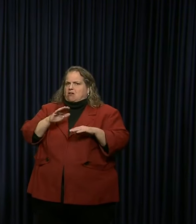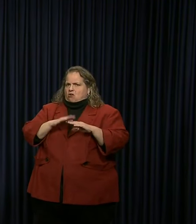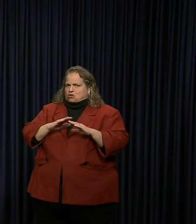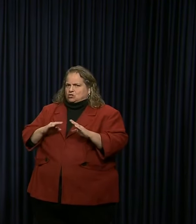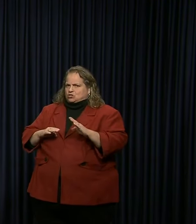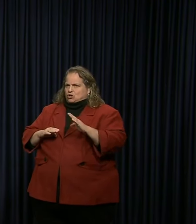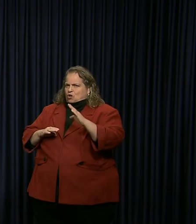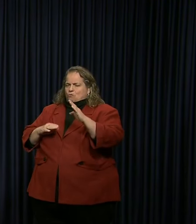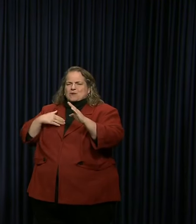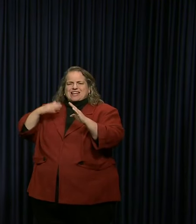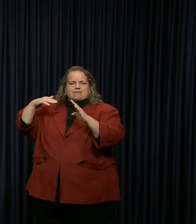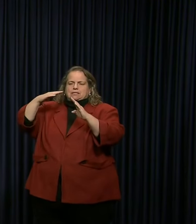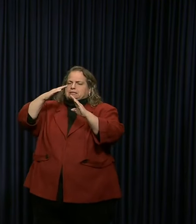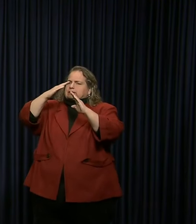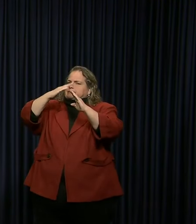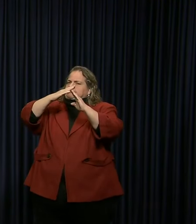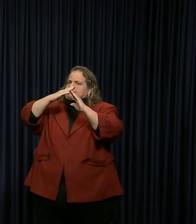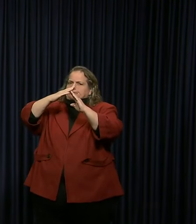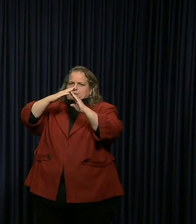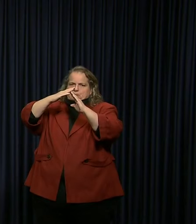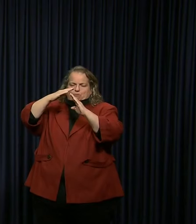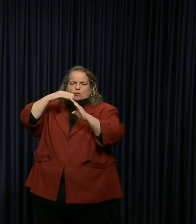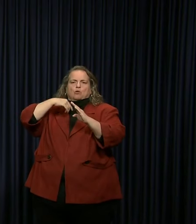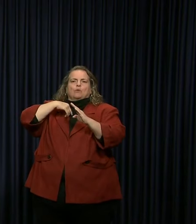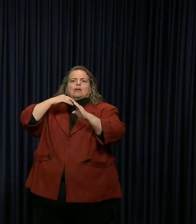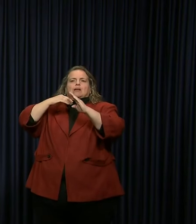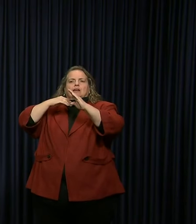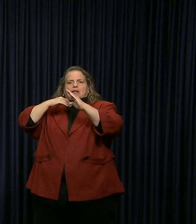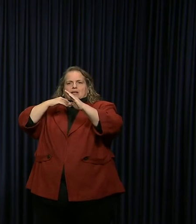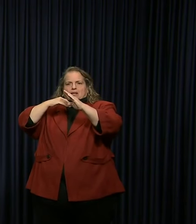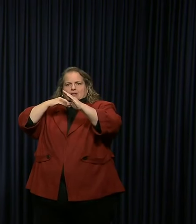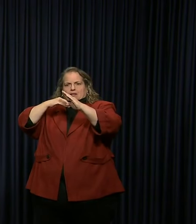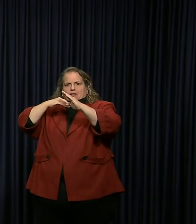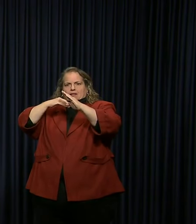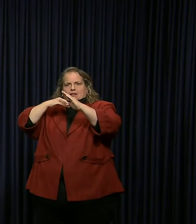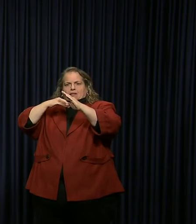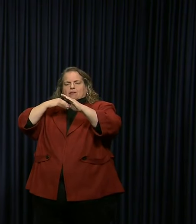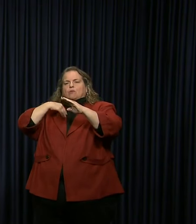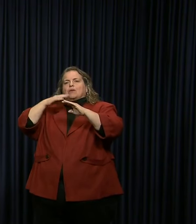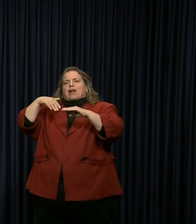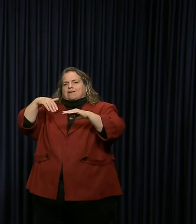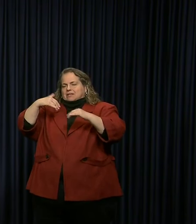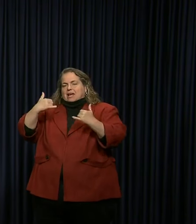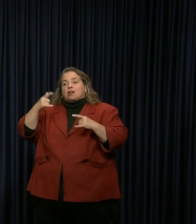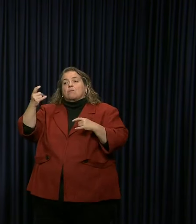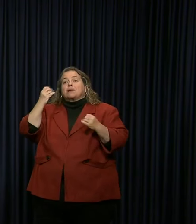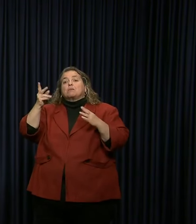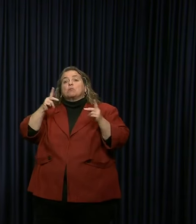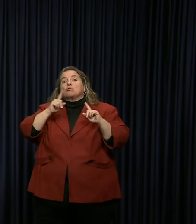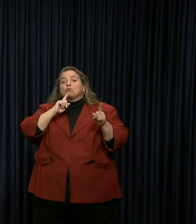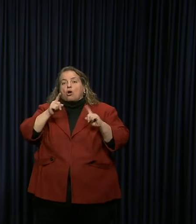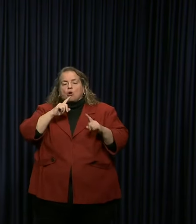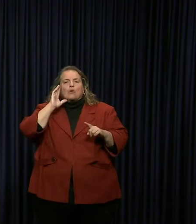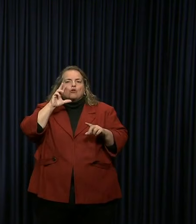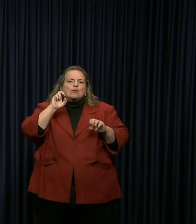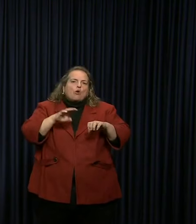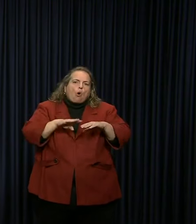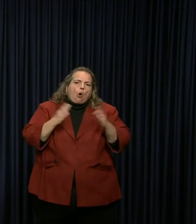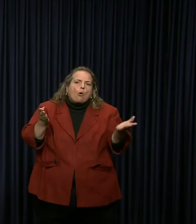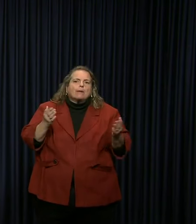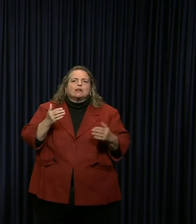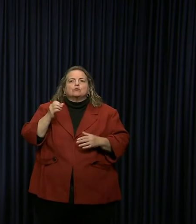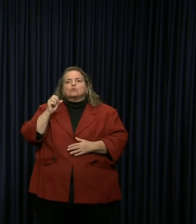We have not reached the top, and we aren't on the way back down. I know there's a lot of talk right now about reopening and the rest,